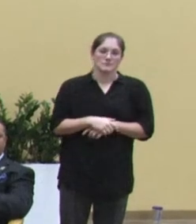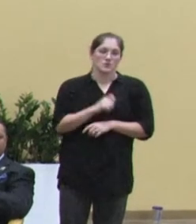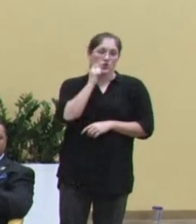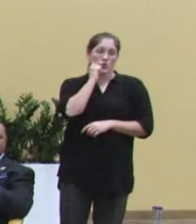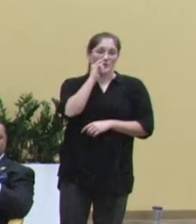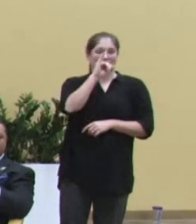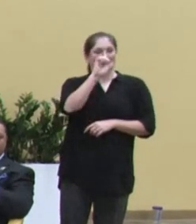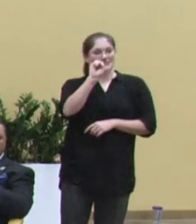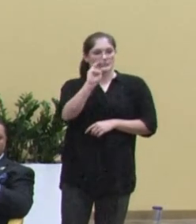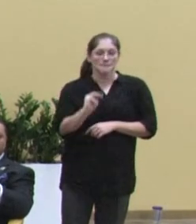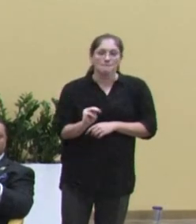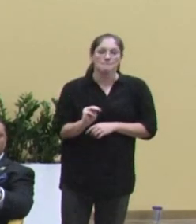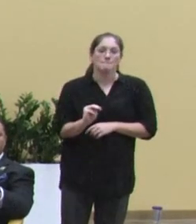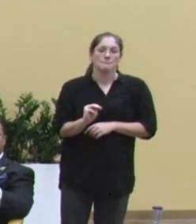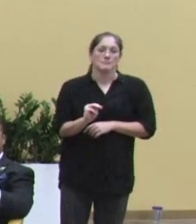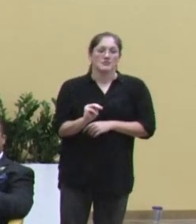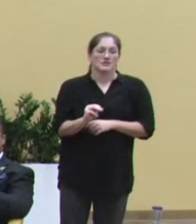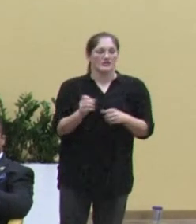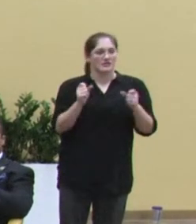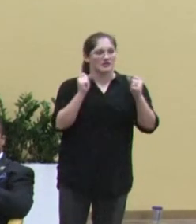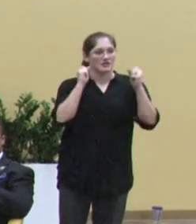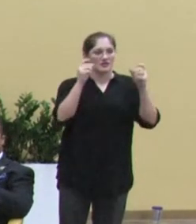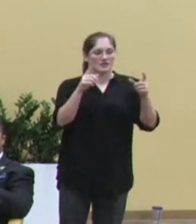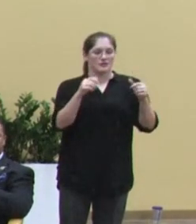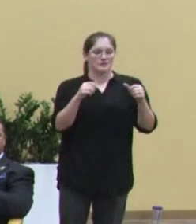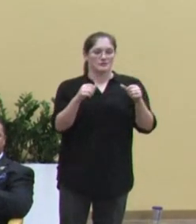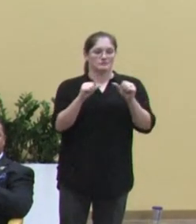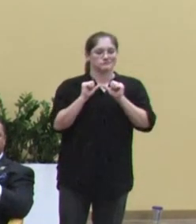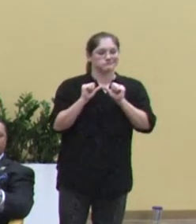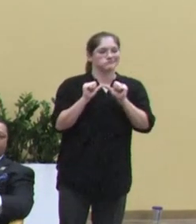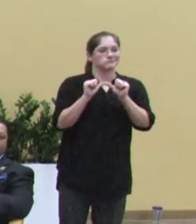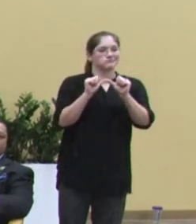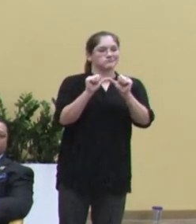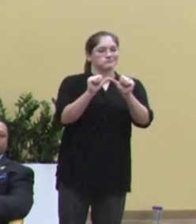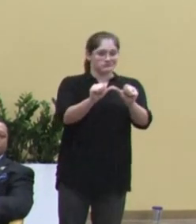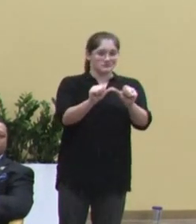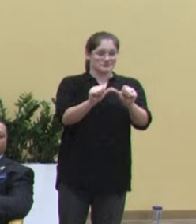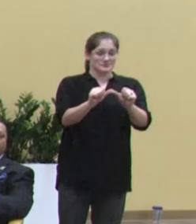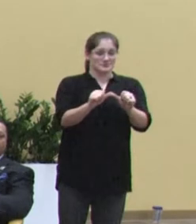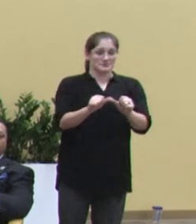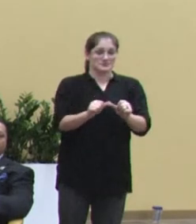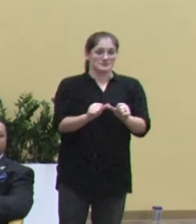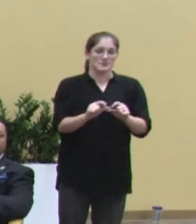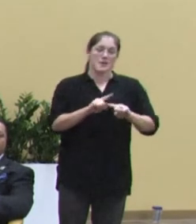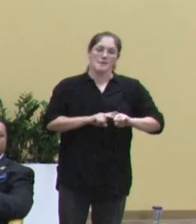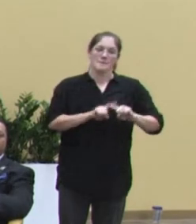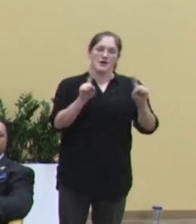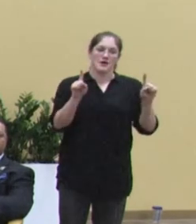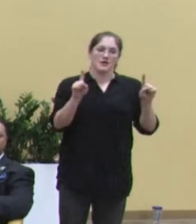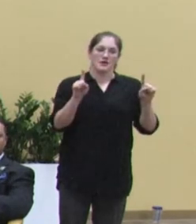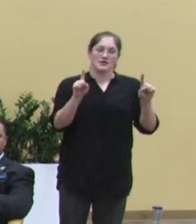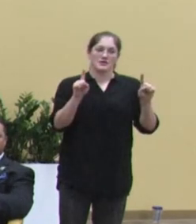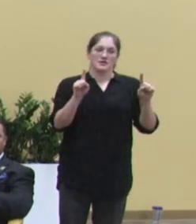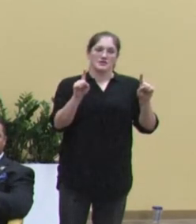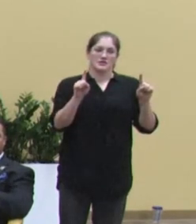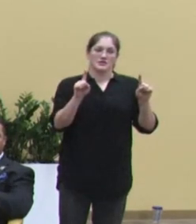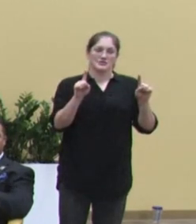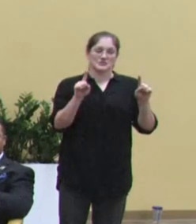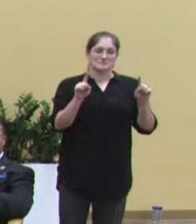racism, and we've still got ways to go in those things, but there's an invisible population out there of folks